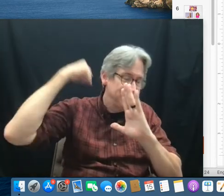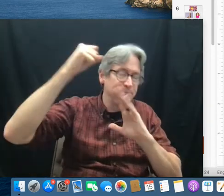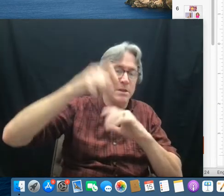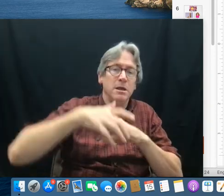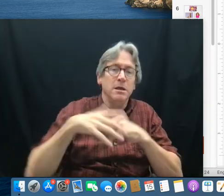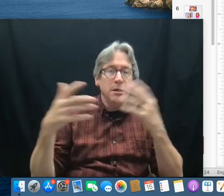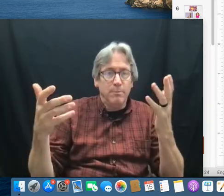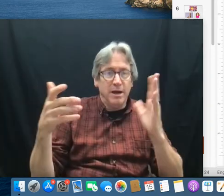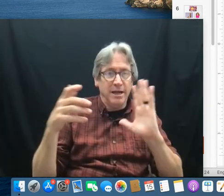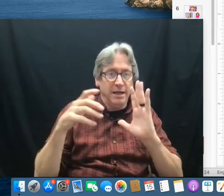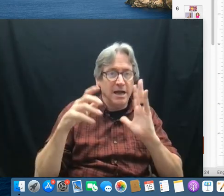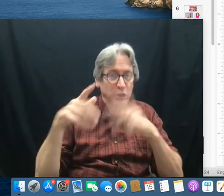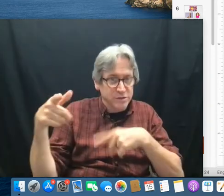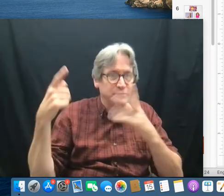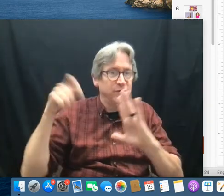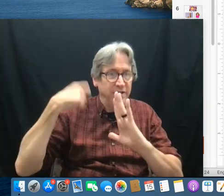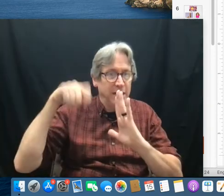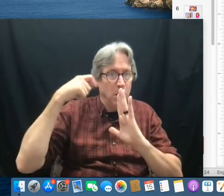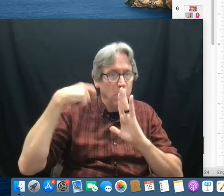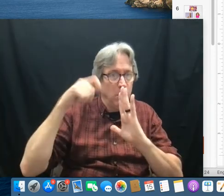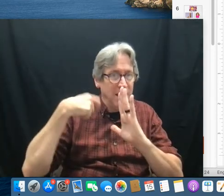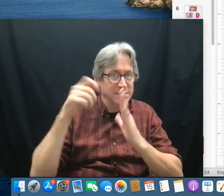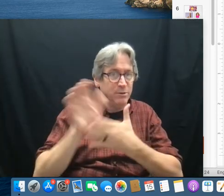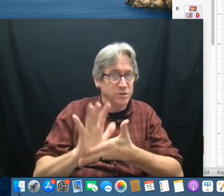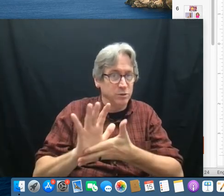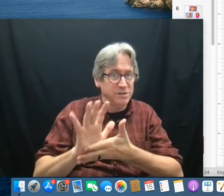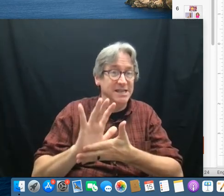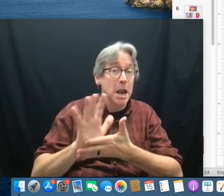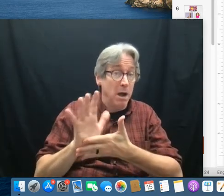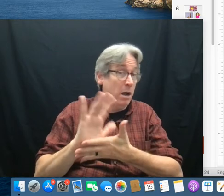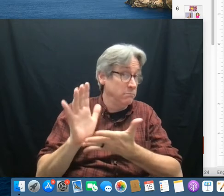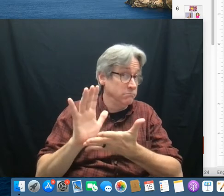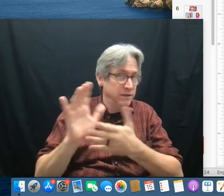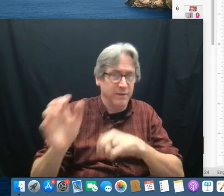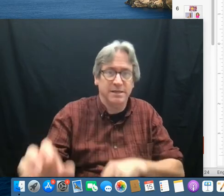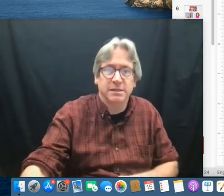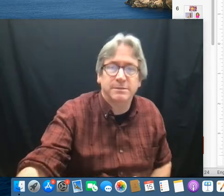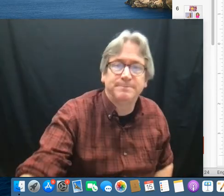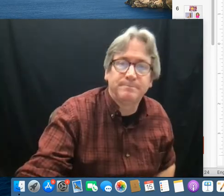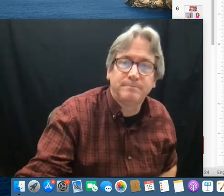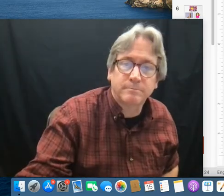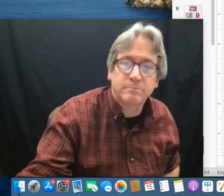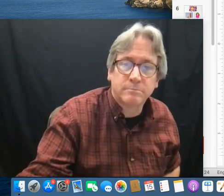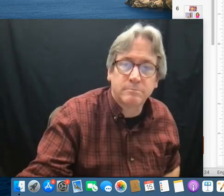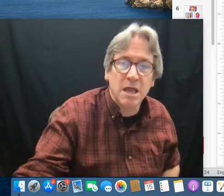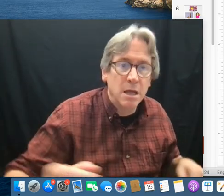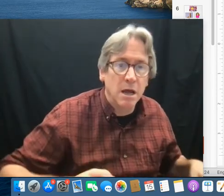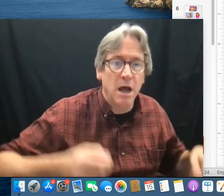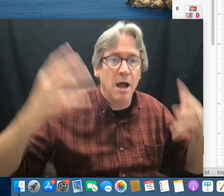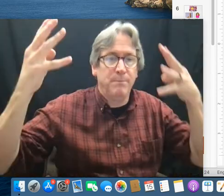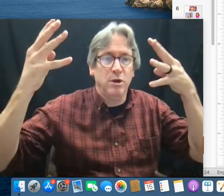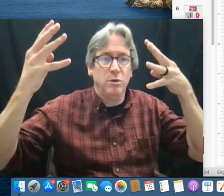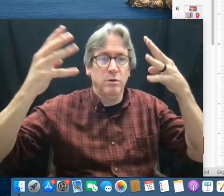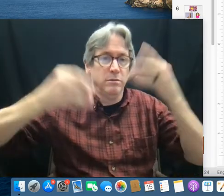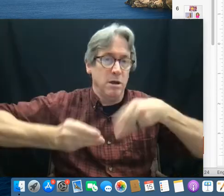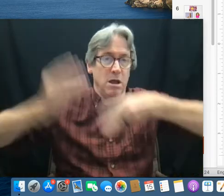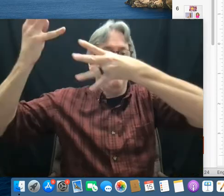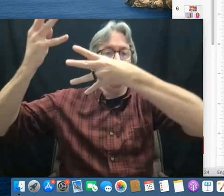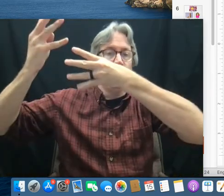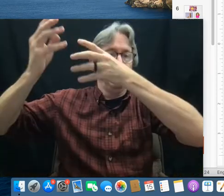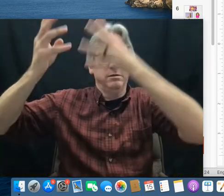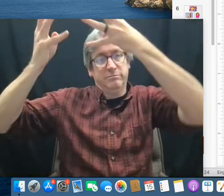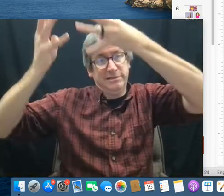commonly for like film. You will see a lot of people do this for video. Either one works. This is a much